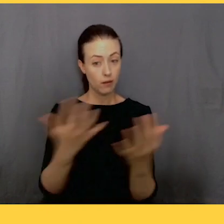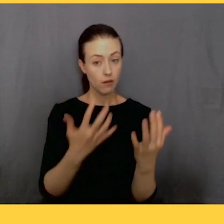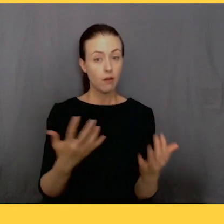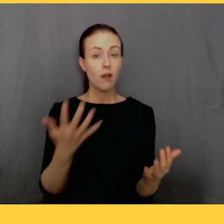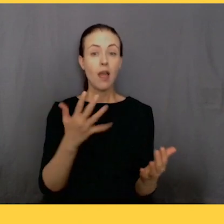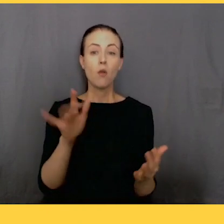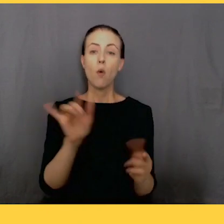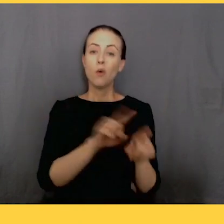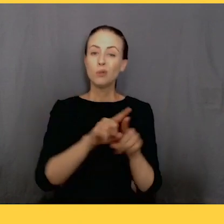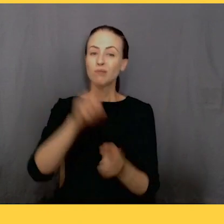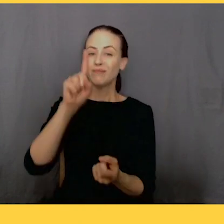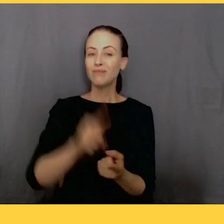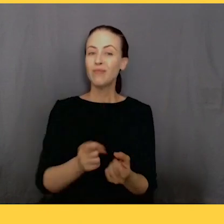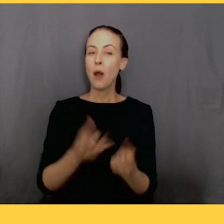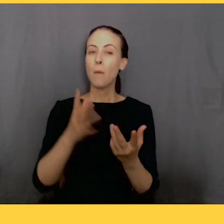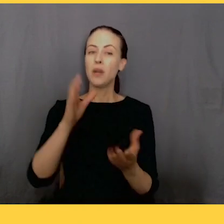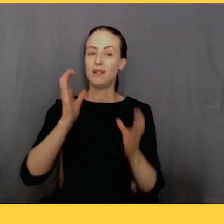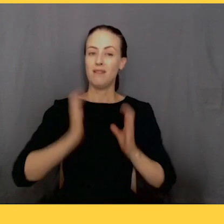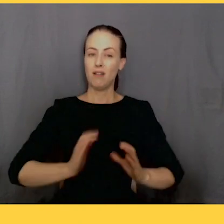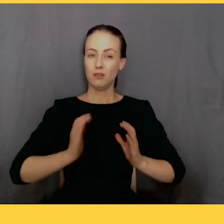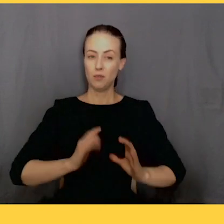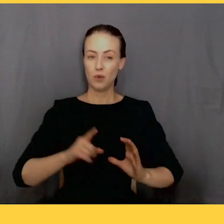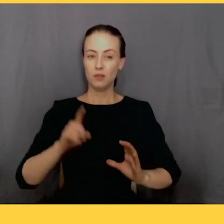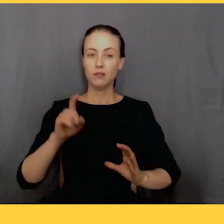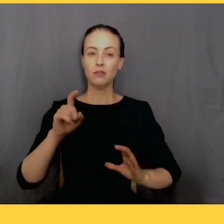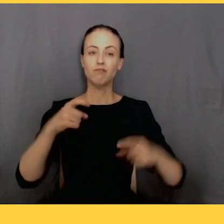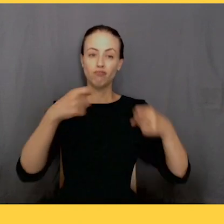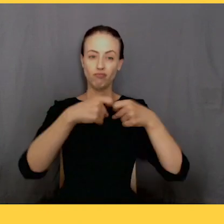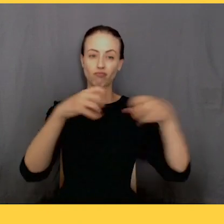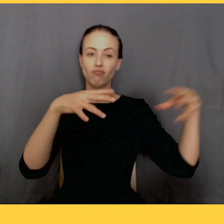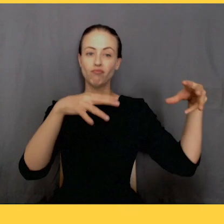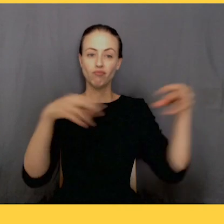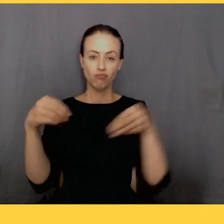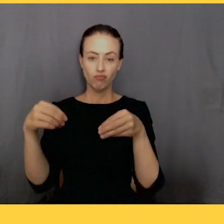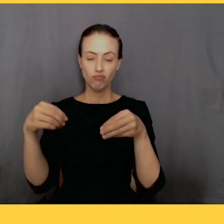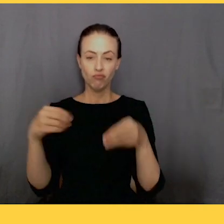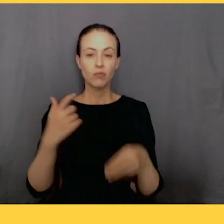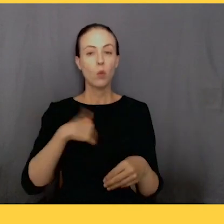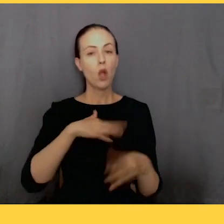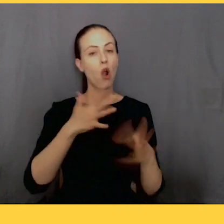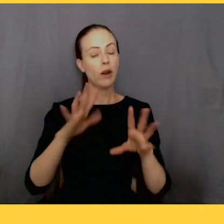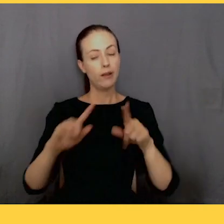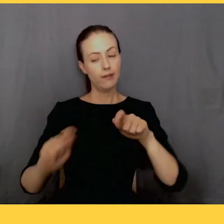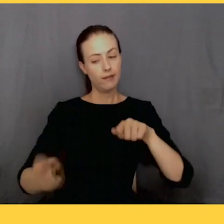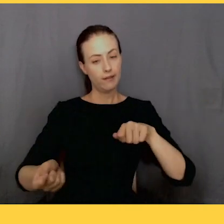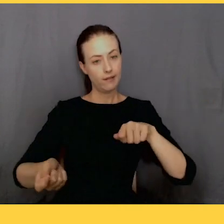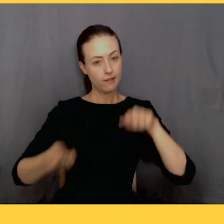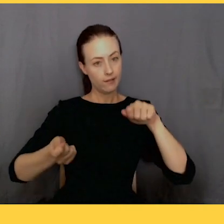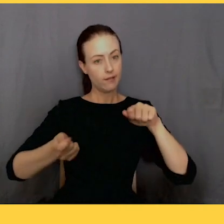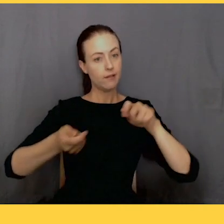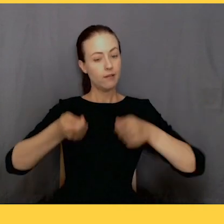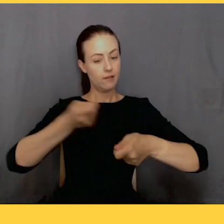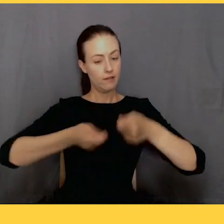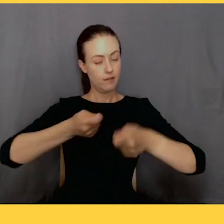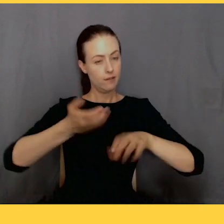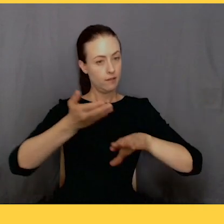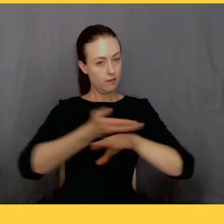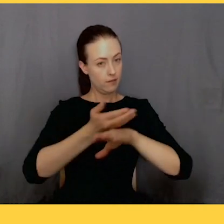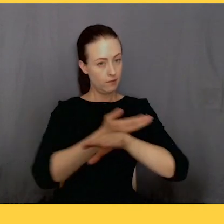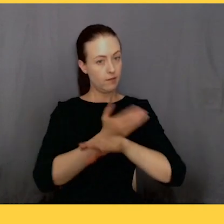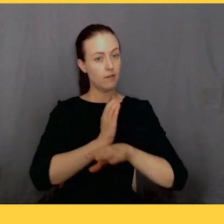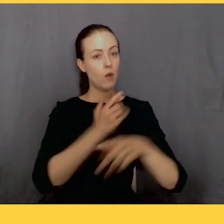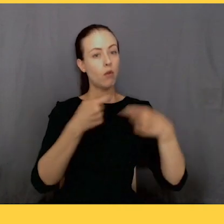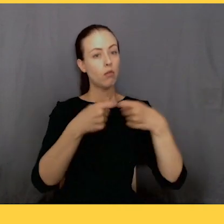PSPS events. We analyzed the grid hardening activities we have completed and estimated that if the weather condition